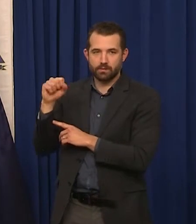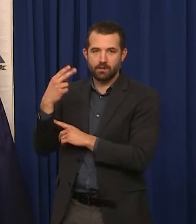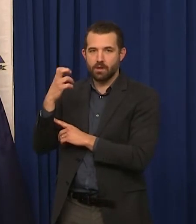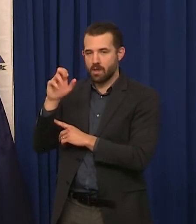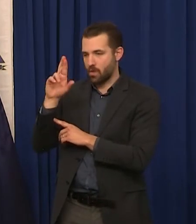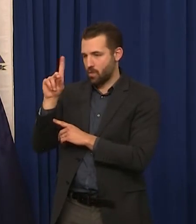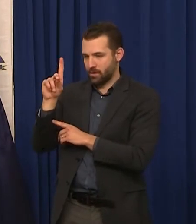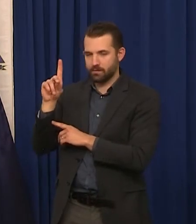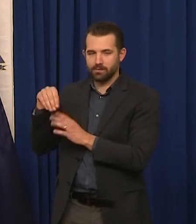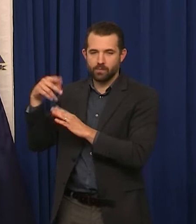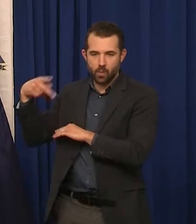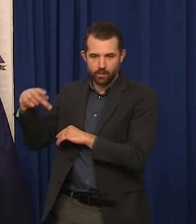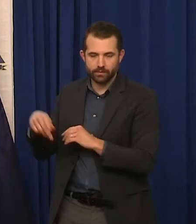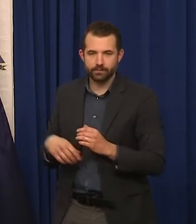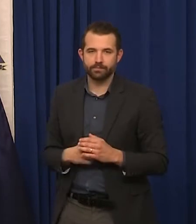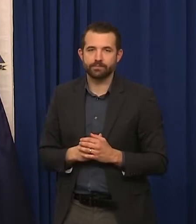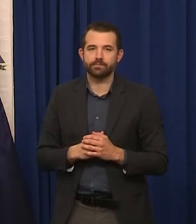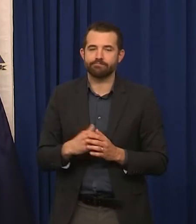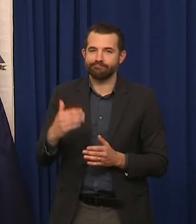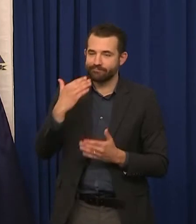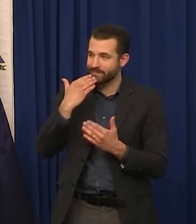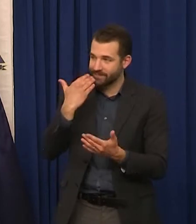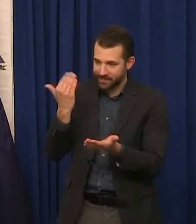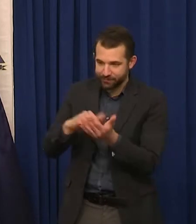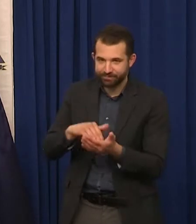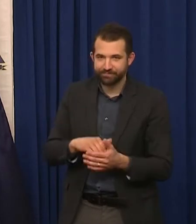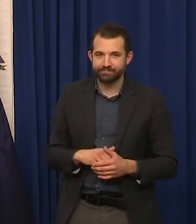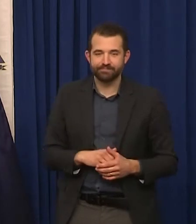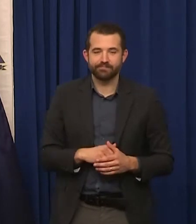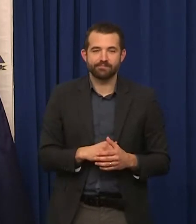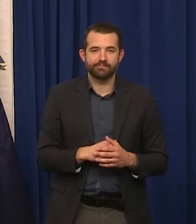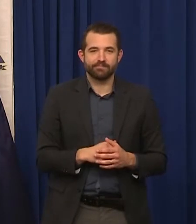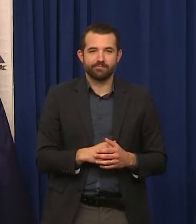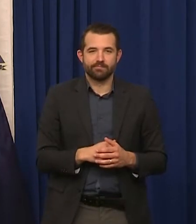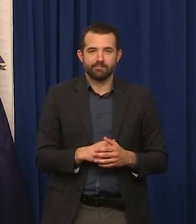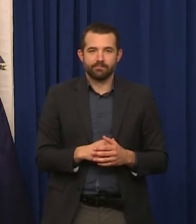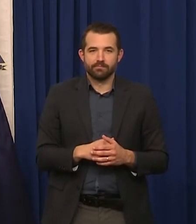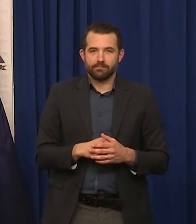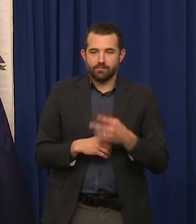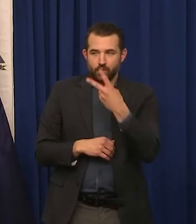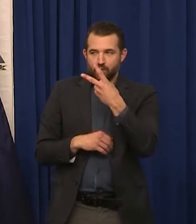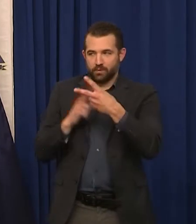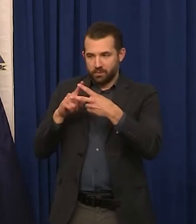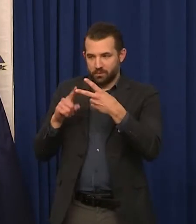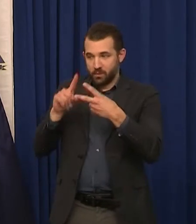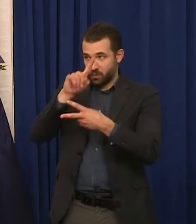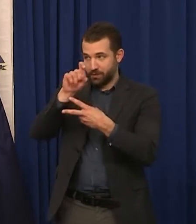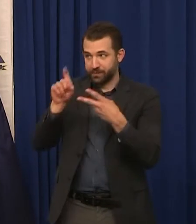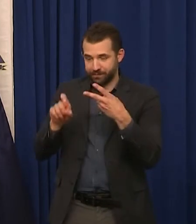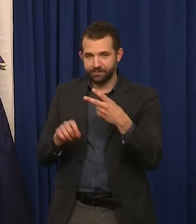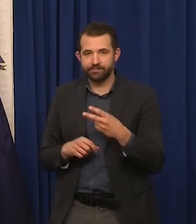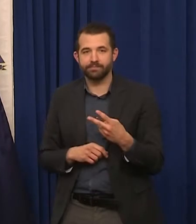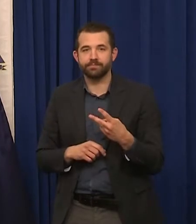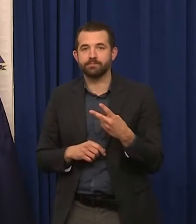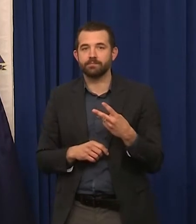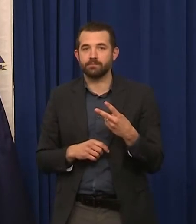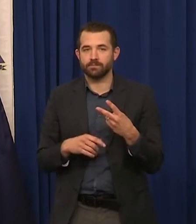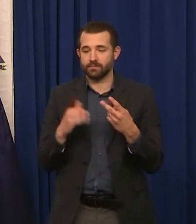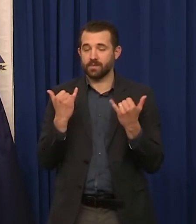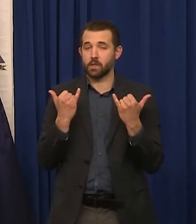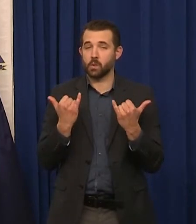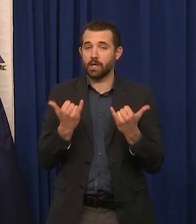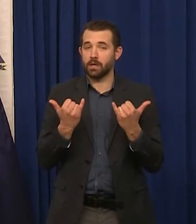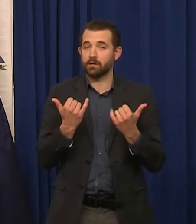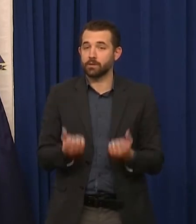Yeah, hi, Dr. Shah. Thanks again. So two questions for you. Today, I think a lot of us, we keep track of the